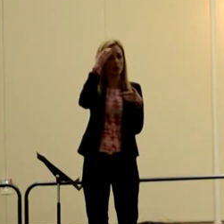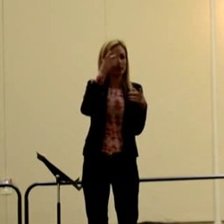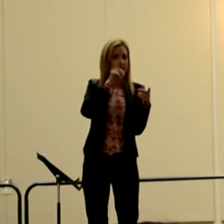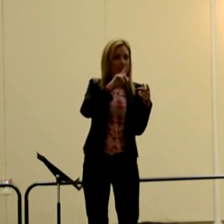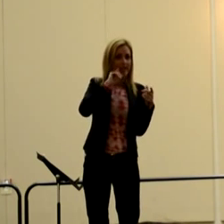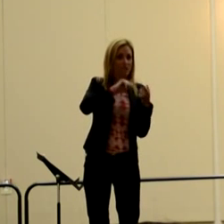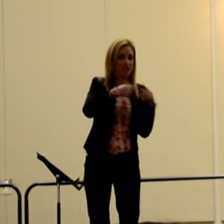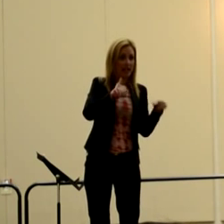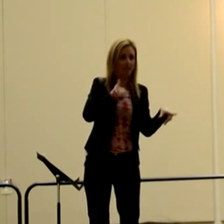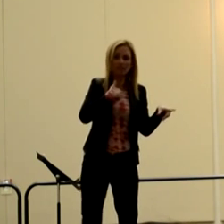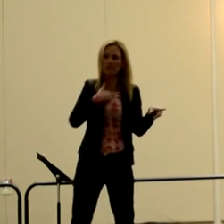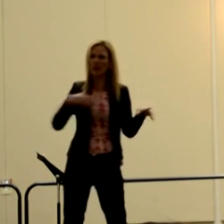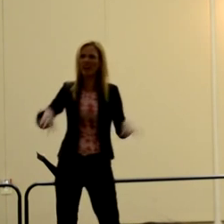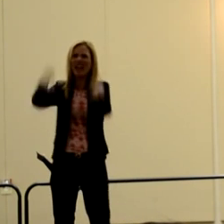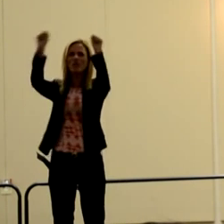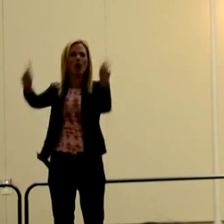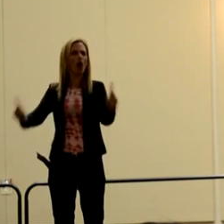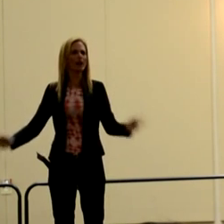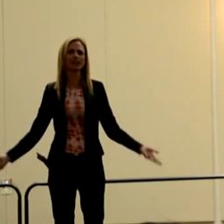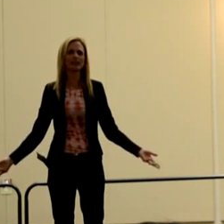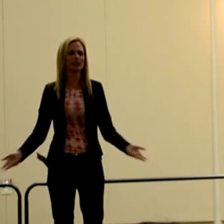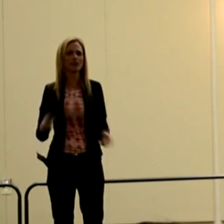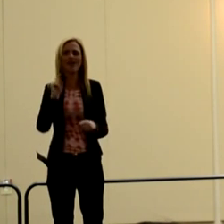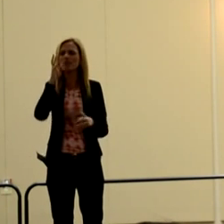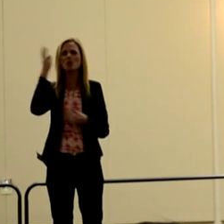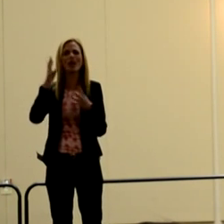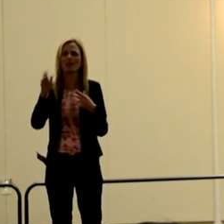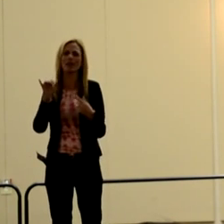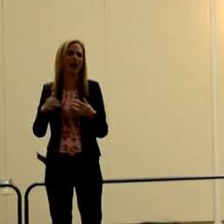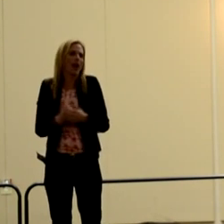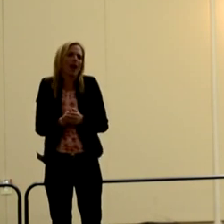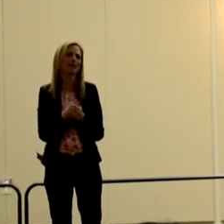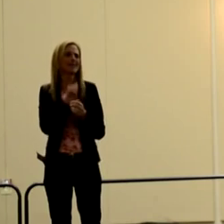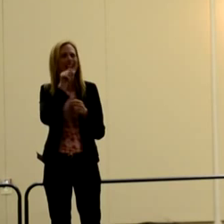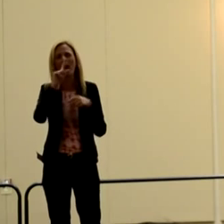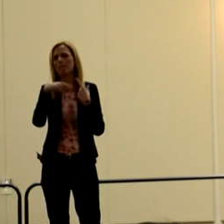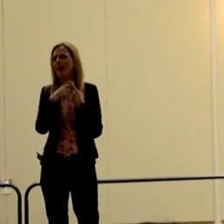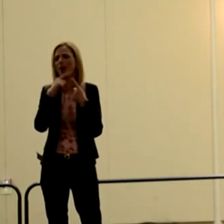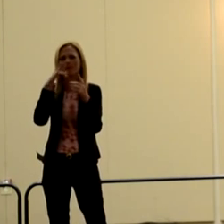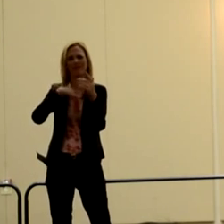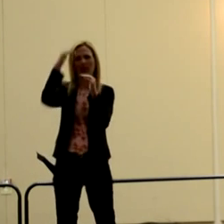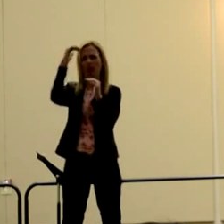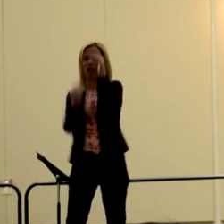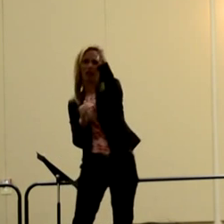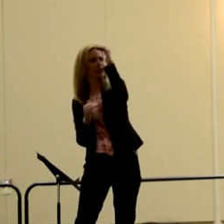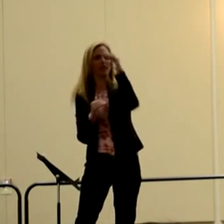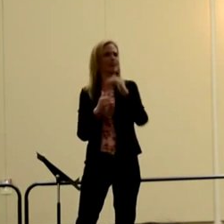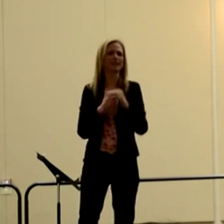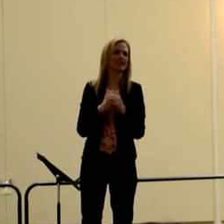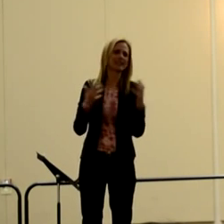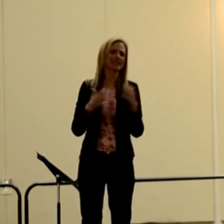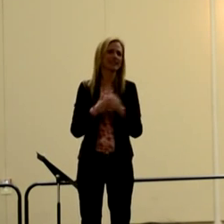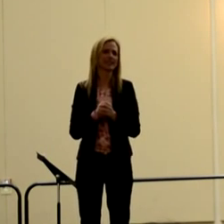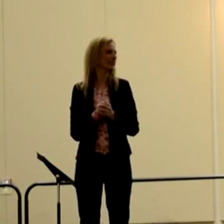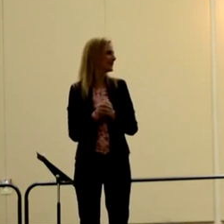the courage to set up clubs or community parties or whatever, be creative. It's not just about